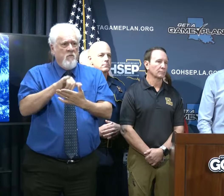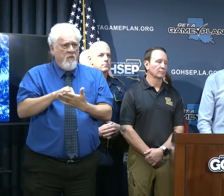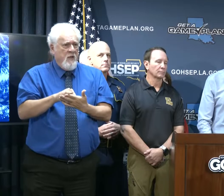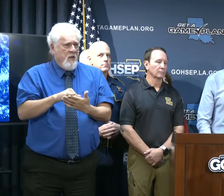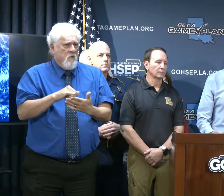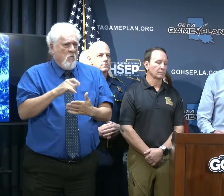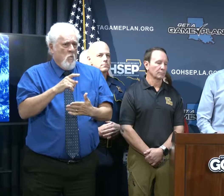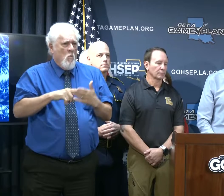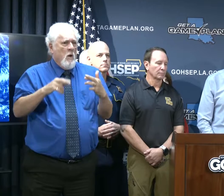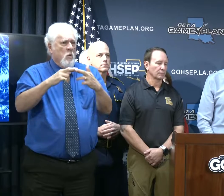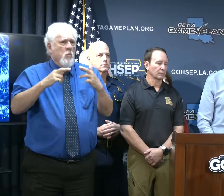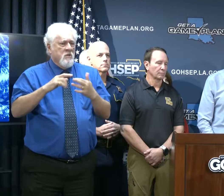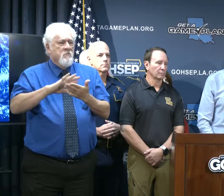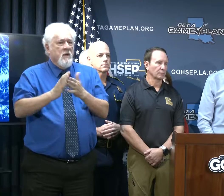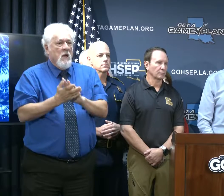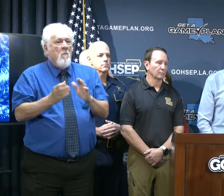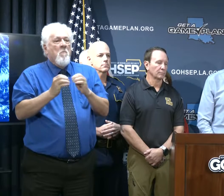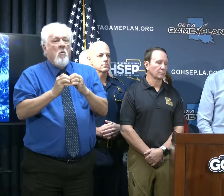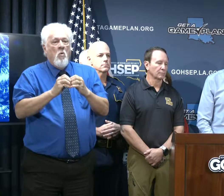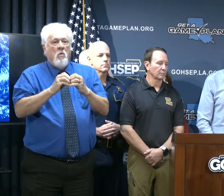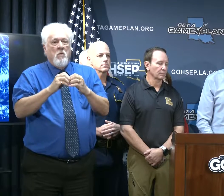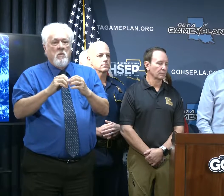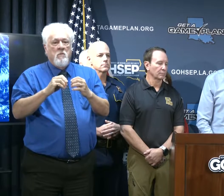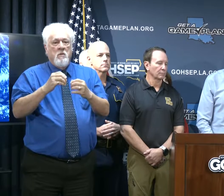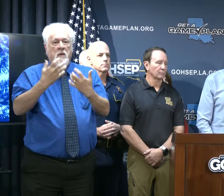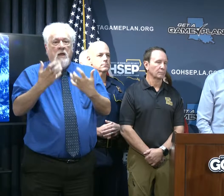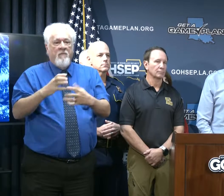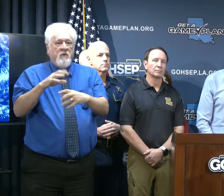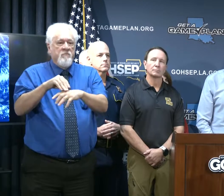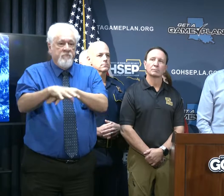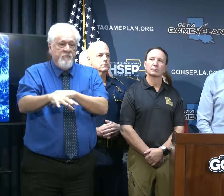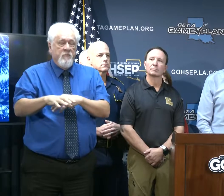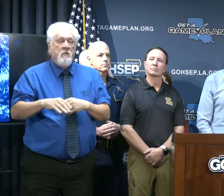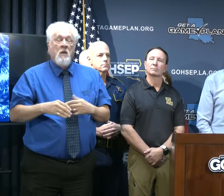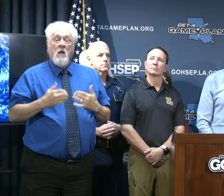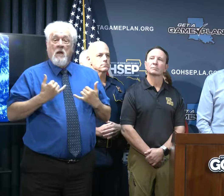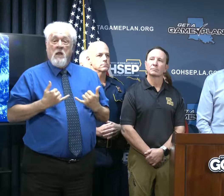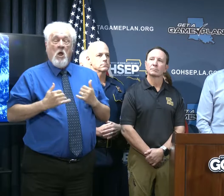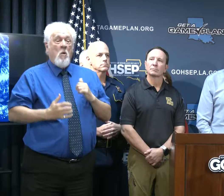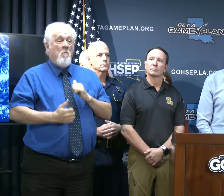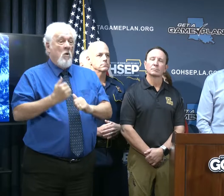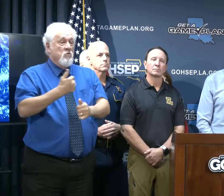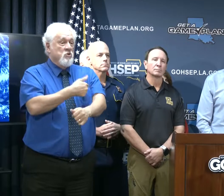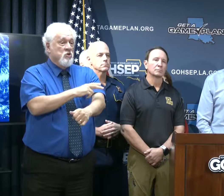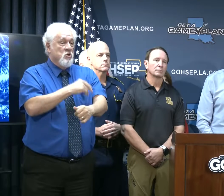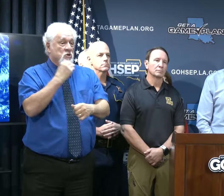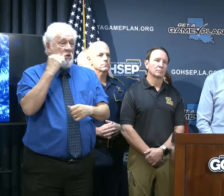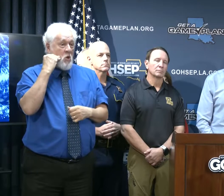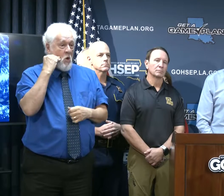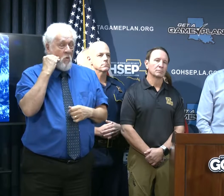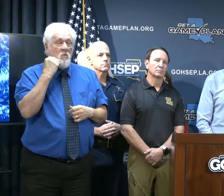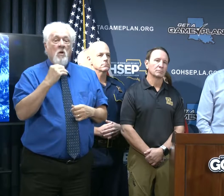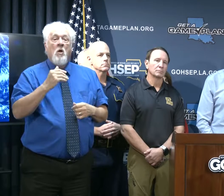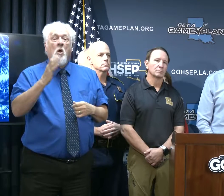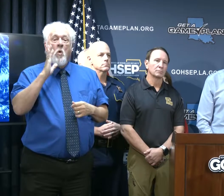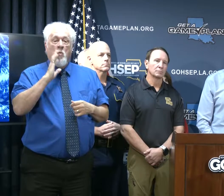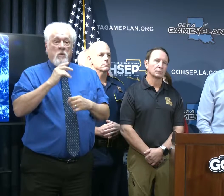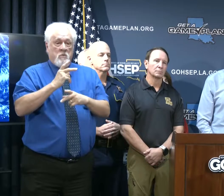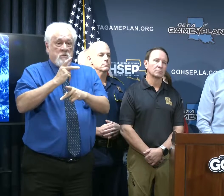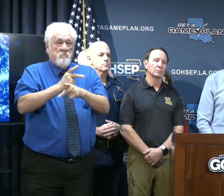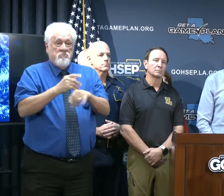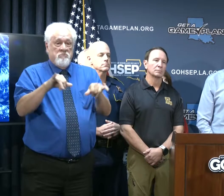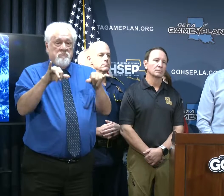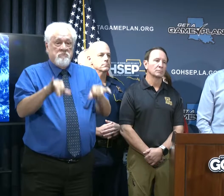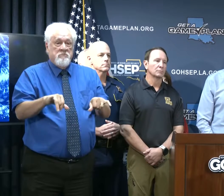what regions become more involved. Right now, most nursing homes plan to shelter in